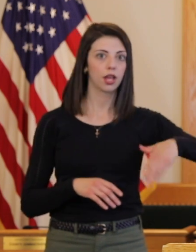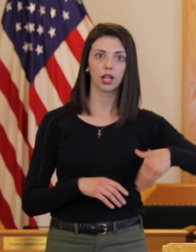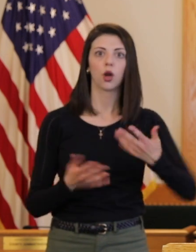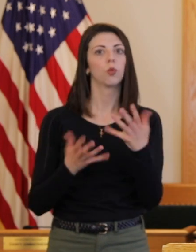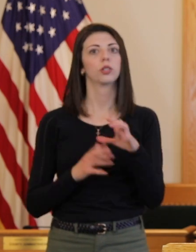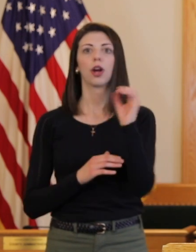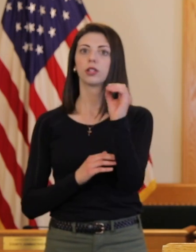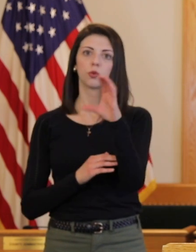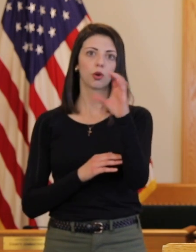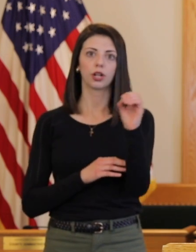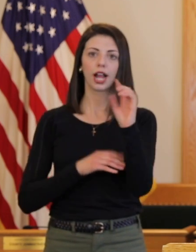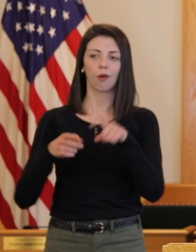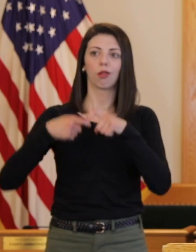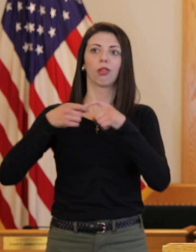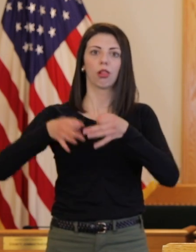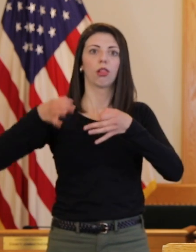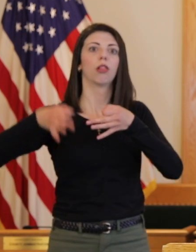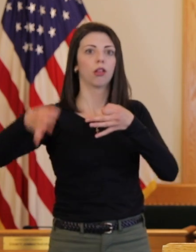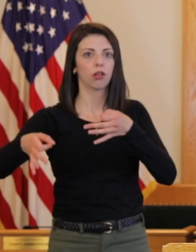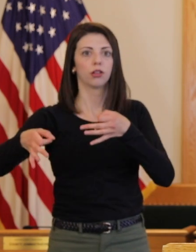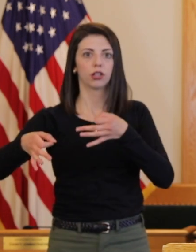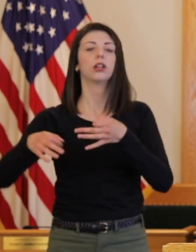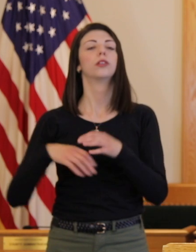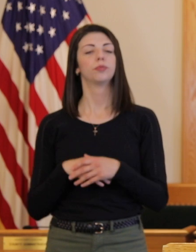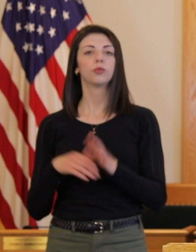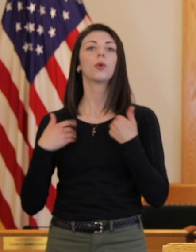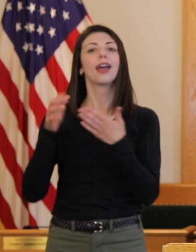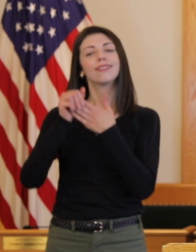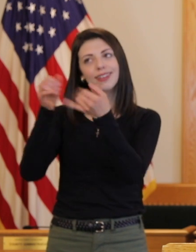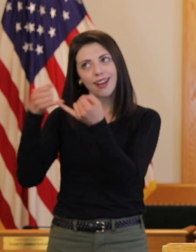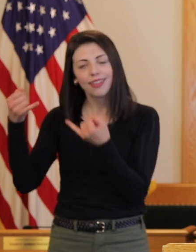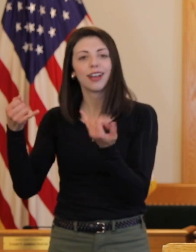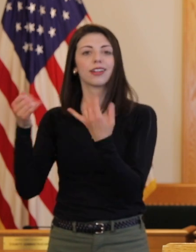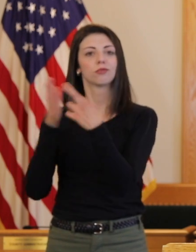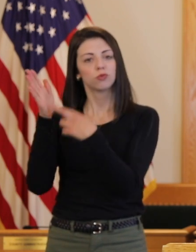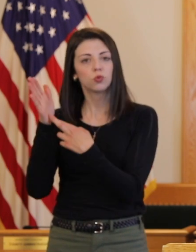ones holding up the region in compliance. There's guidance on how to do this on the